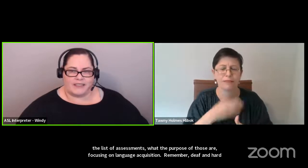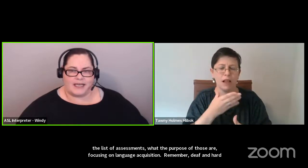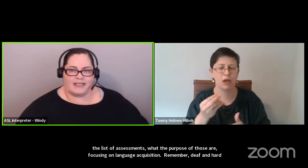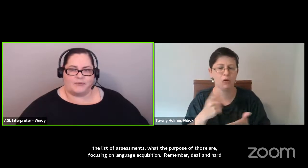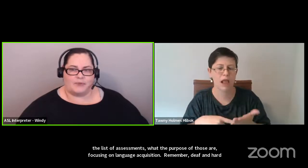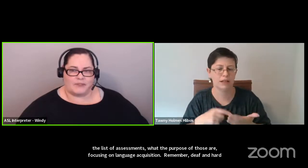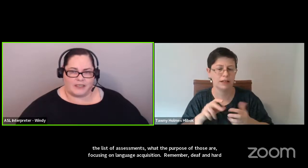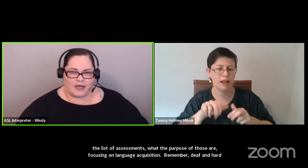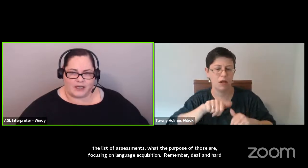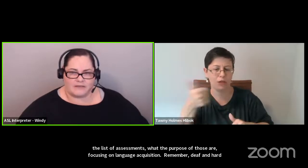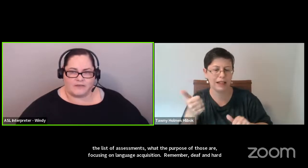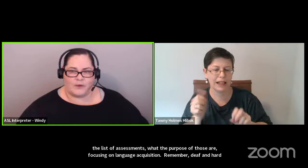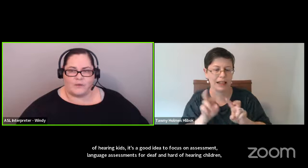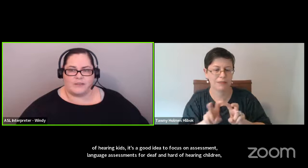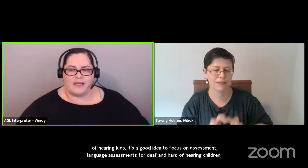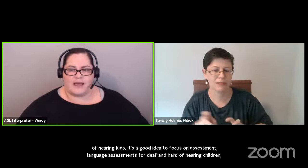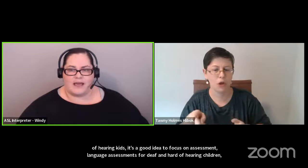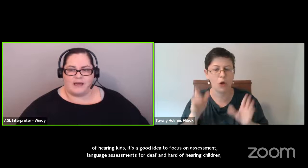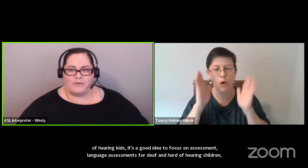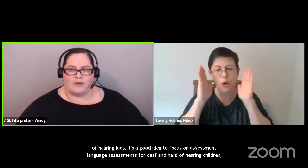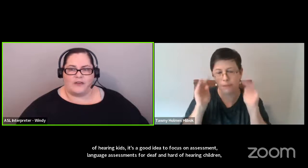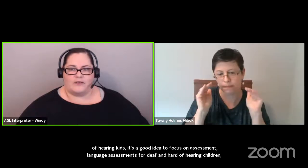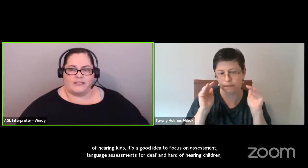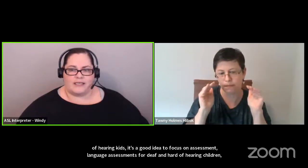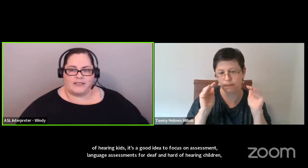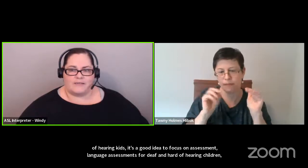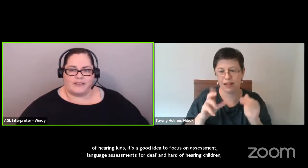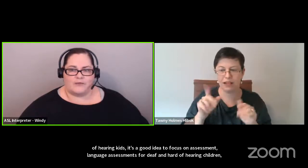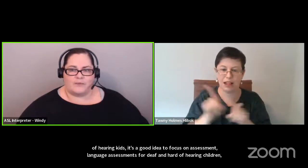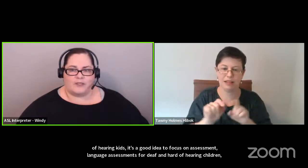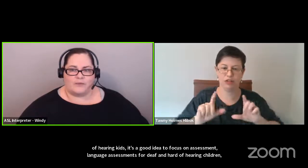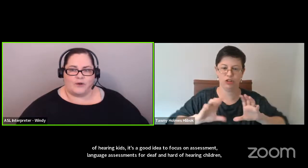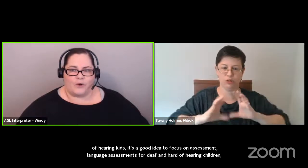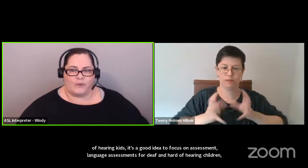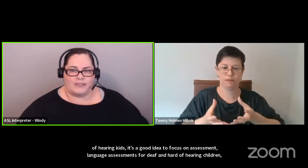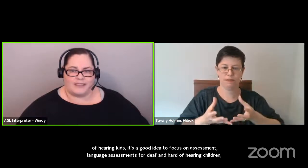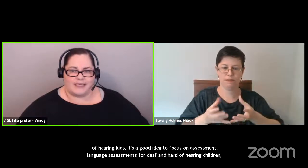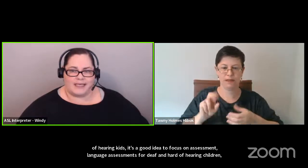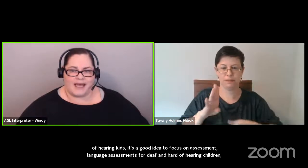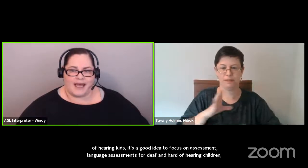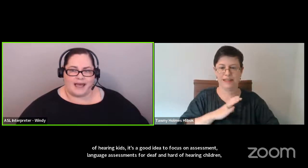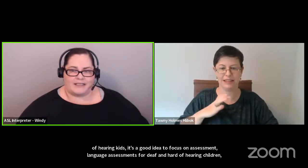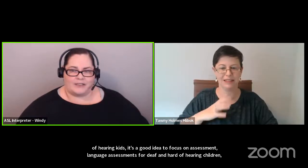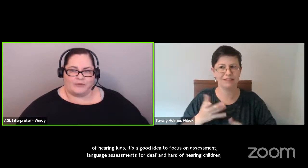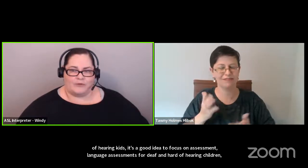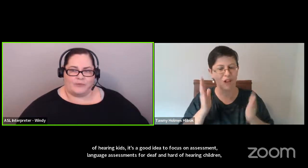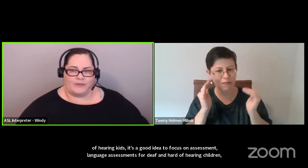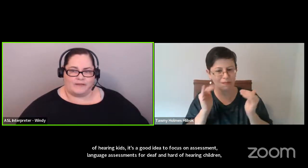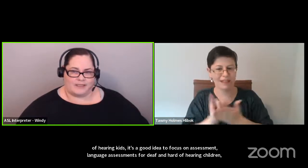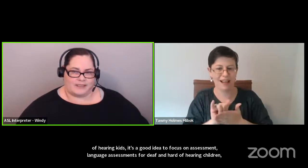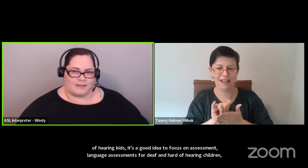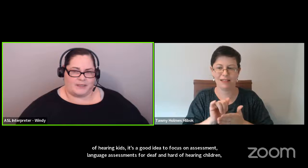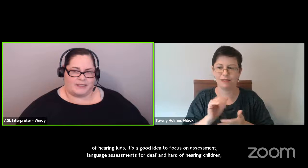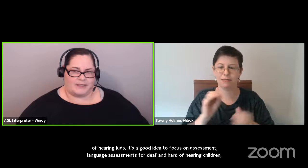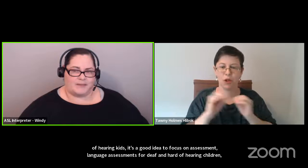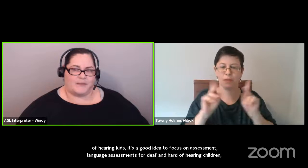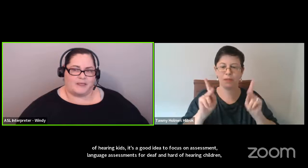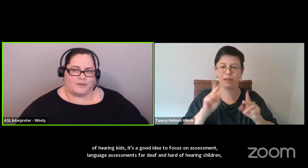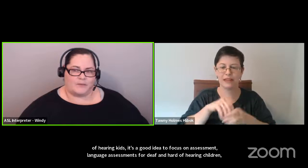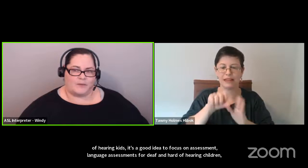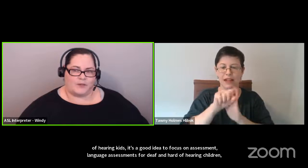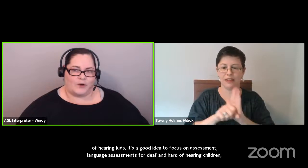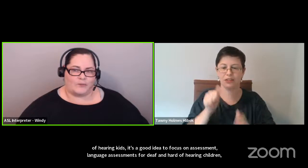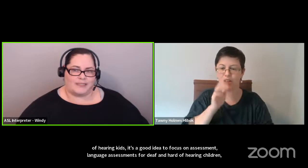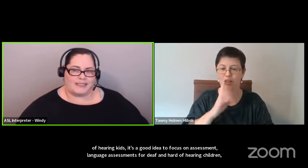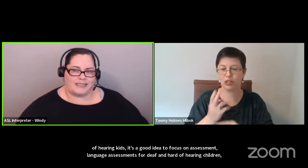used in the state, the pros and cons of those, and what other assessments we would hope to see as a group, as a